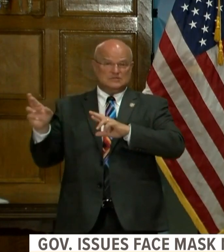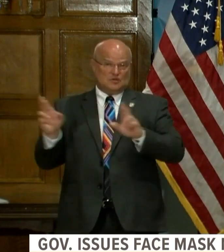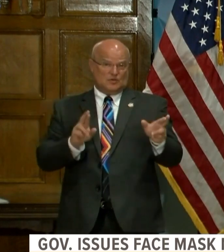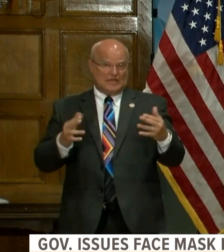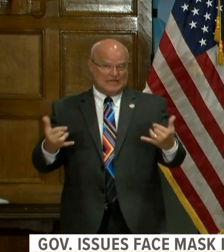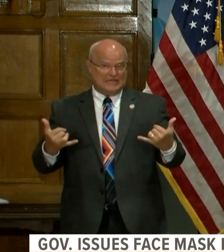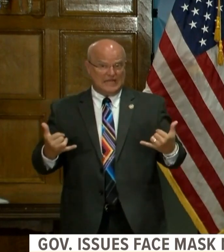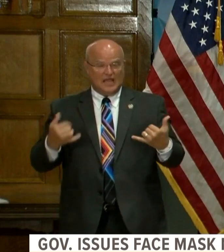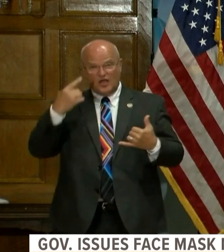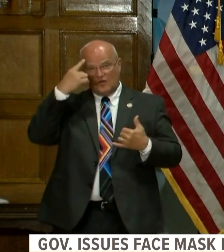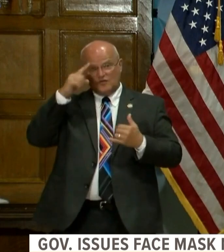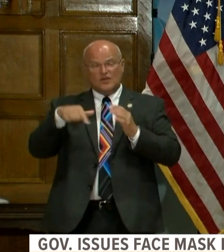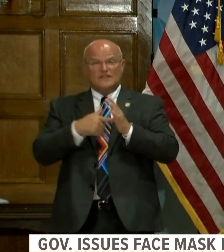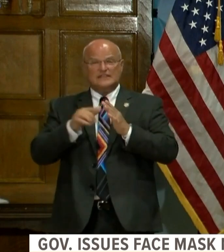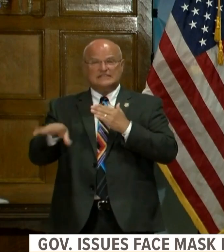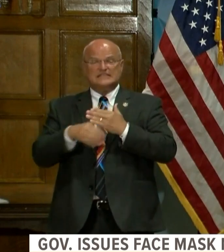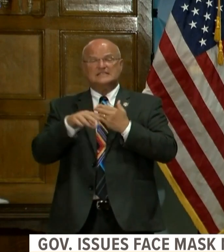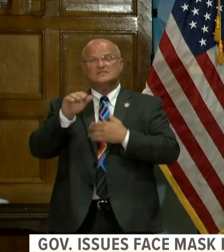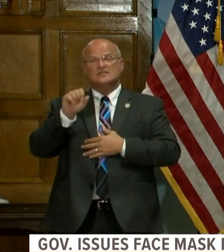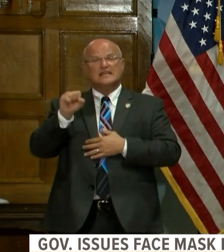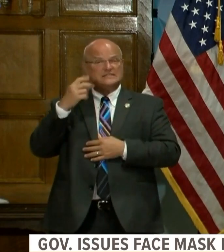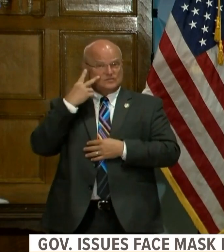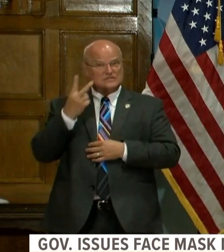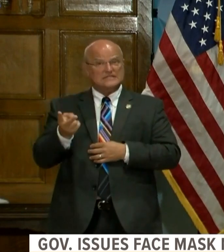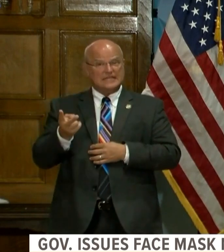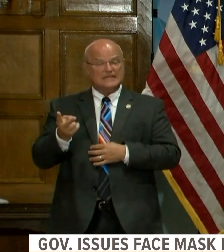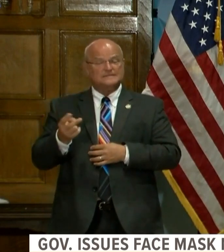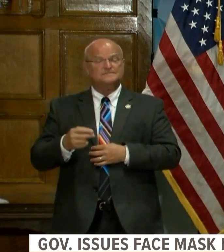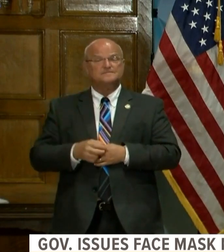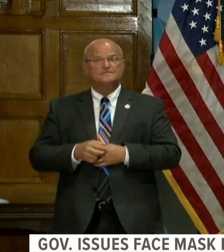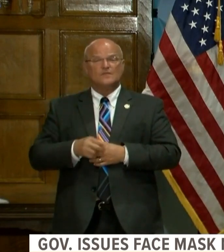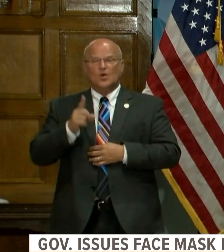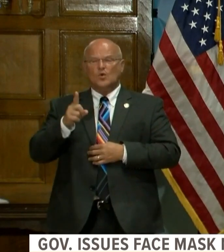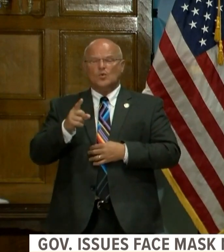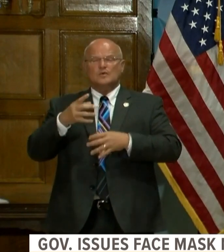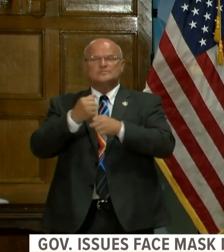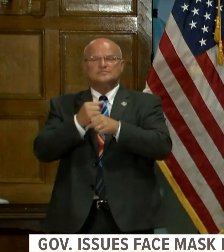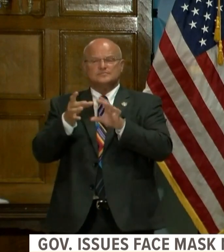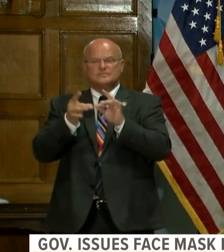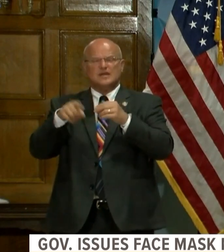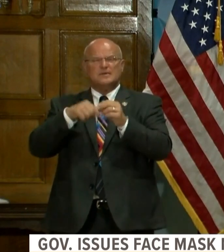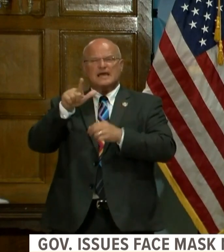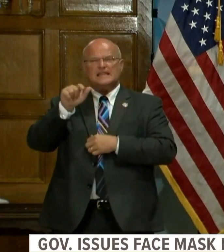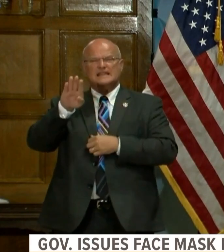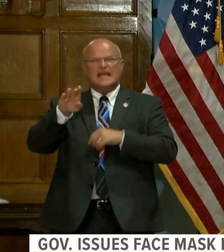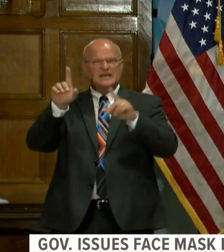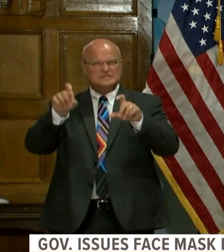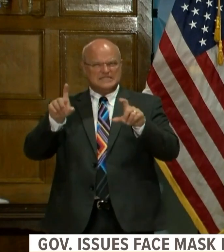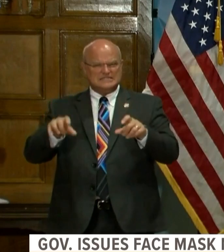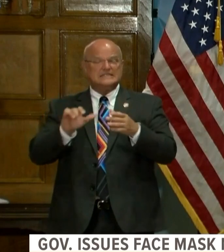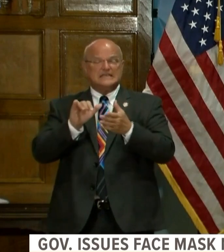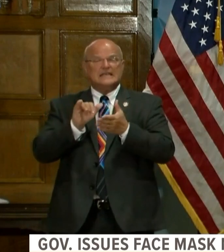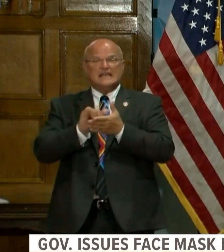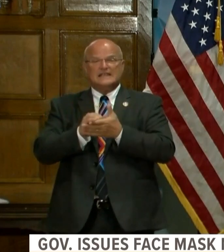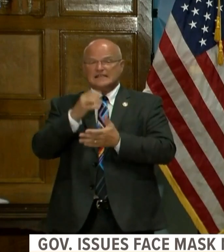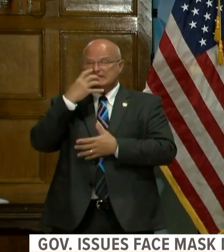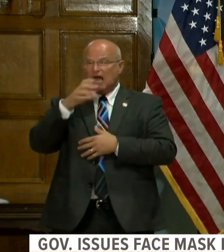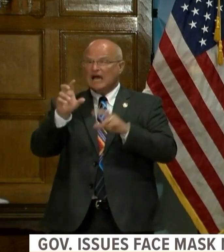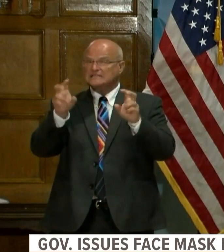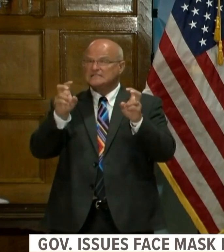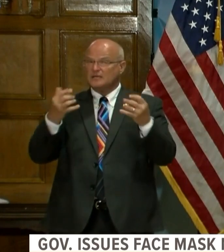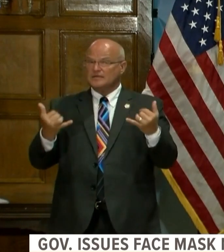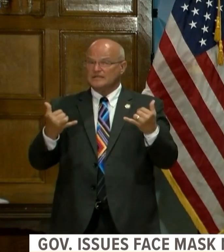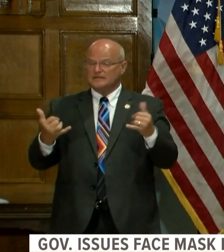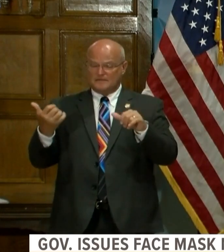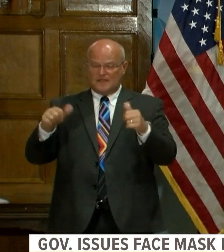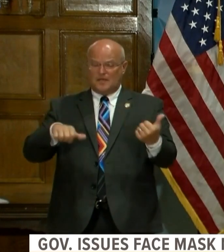now for these additional cases that we're seeing. One brief mention about lab testing. That's also a hot topic these